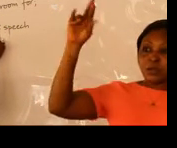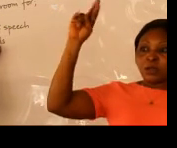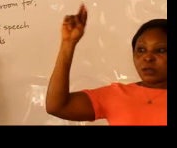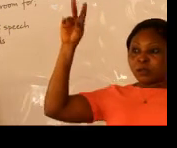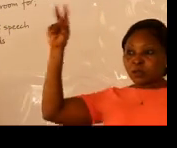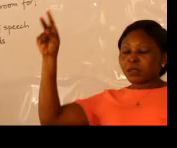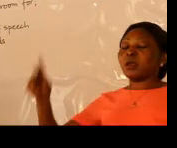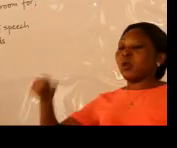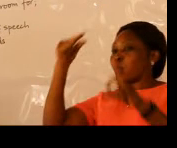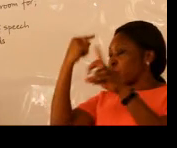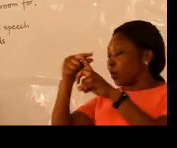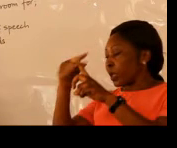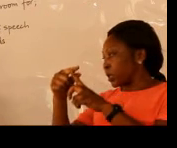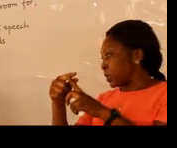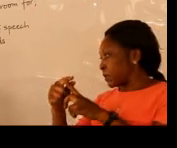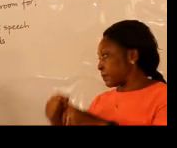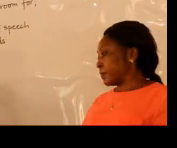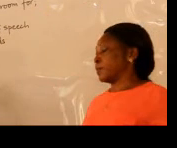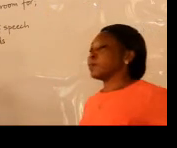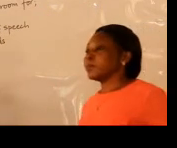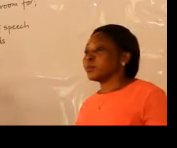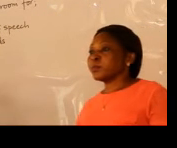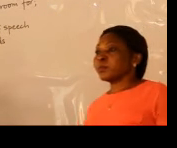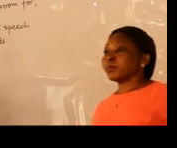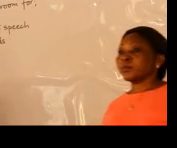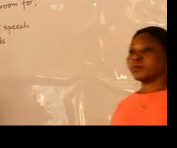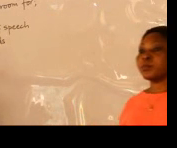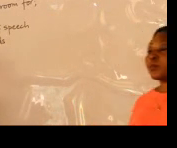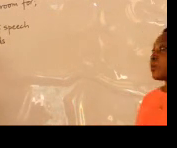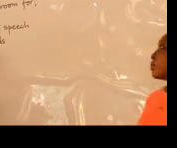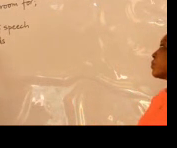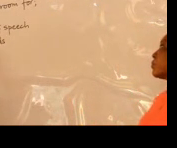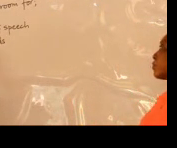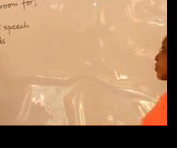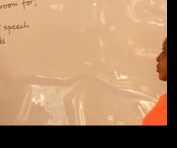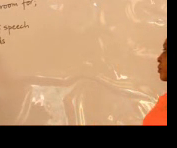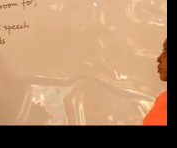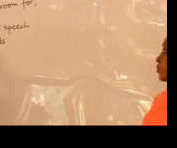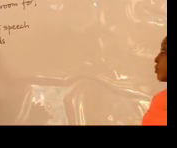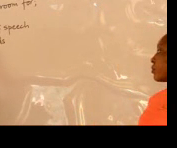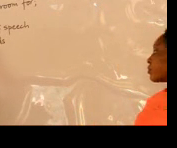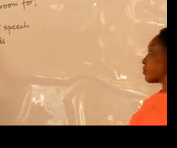you don't use them in summary.